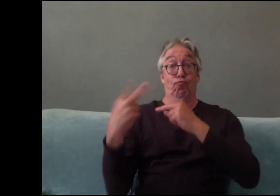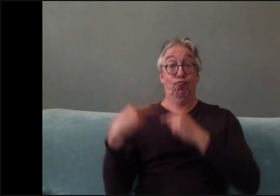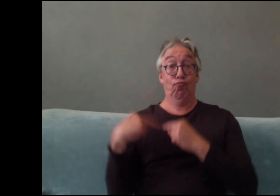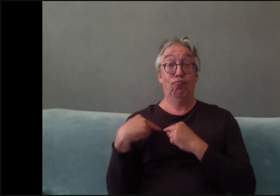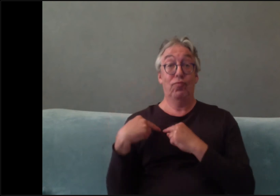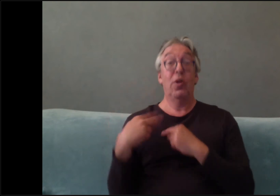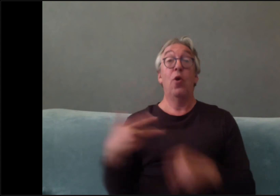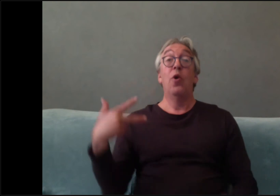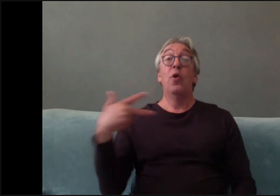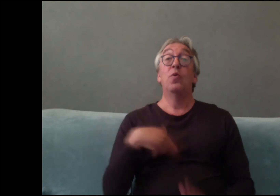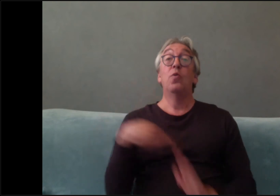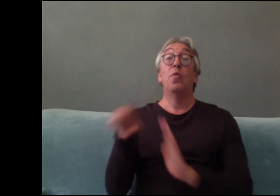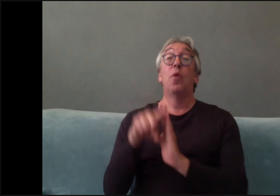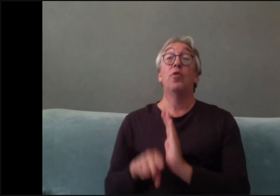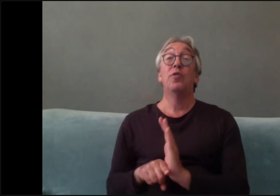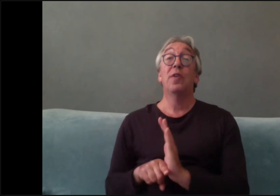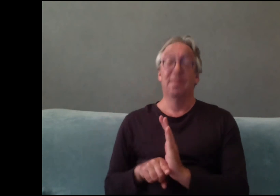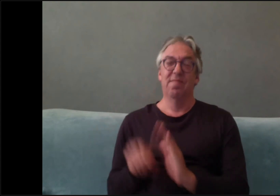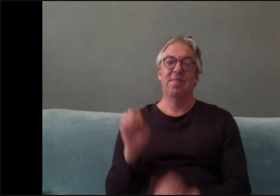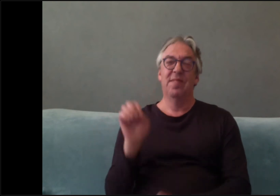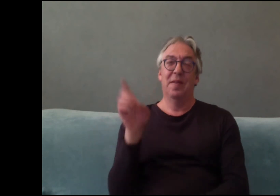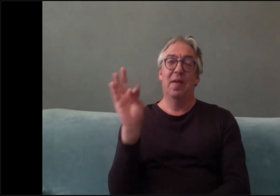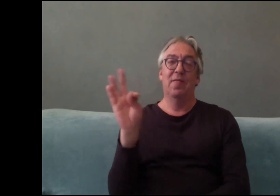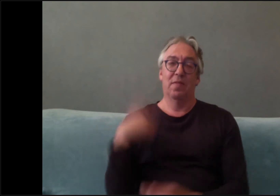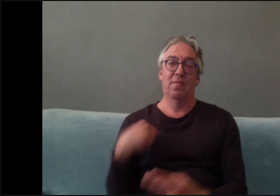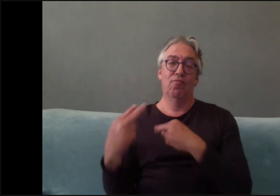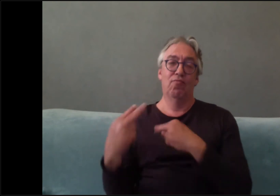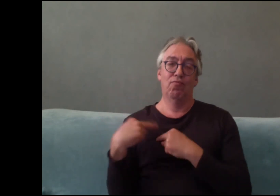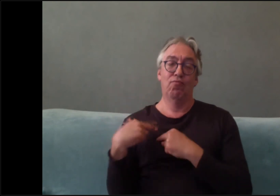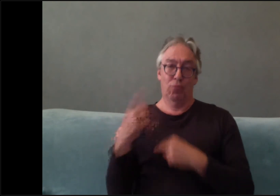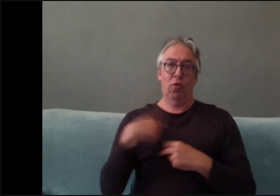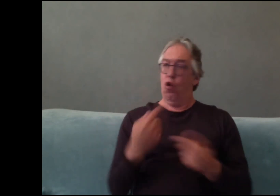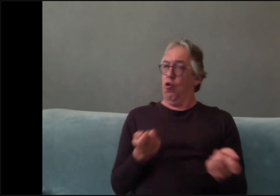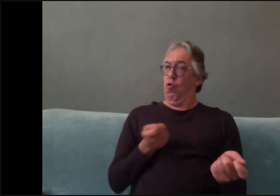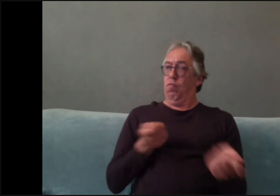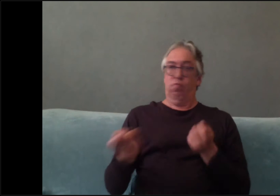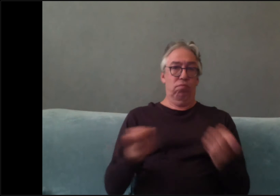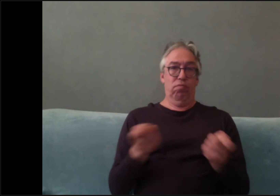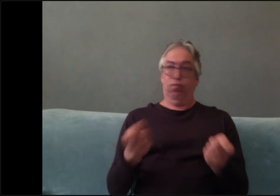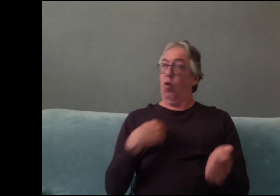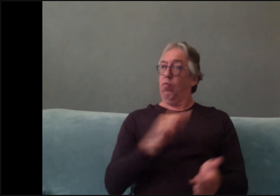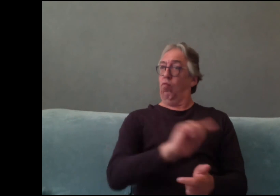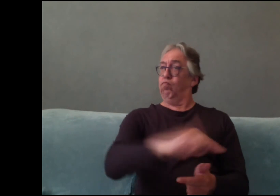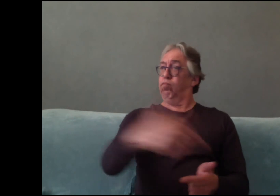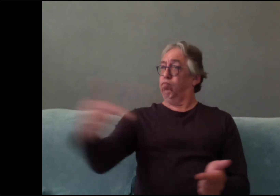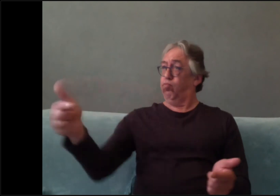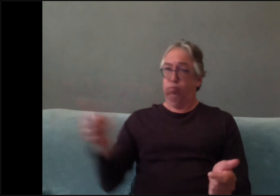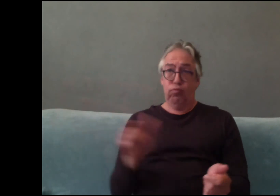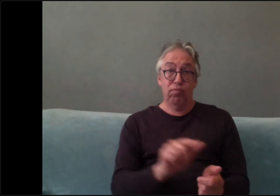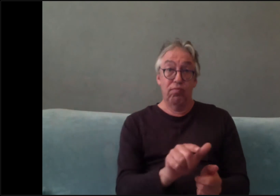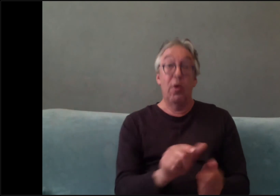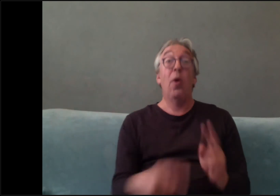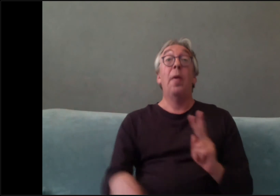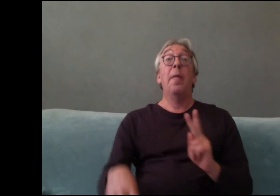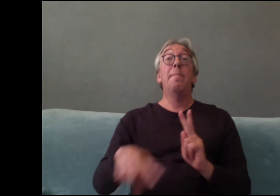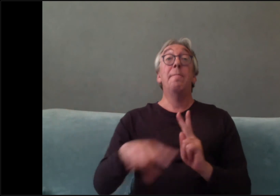Disability Forum. I'm also going to be a speaker, so I'll give you a brief introductory presentation on the subject